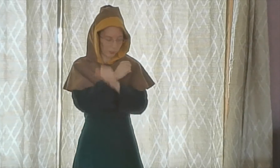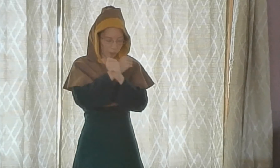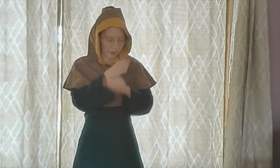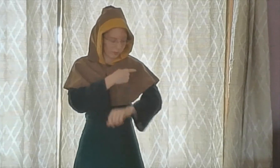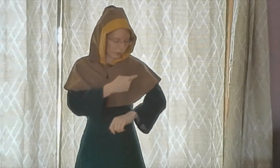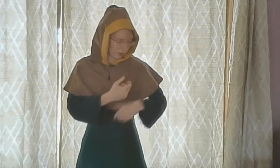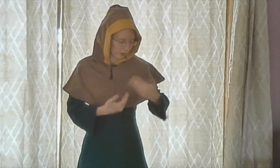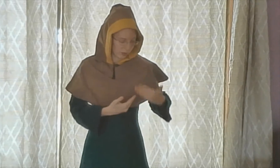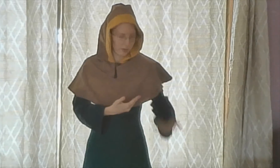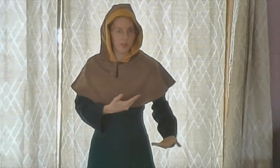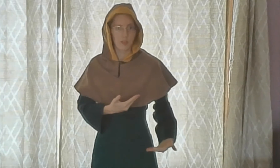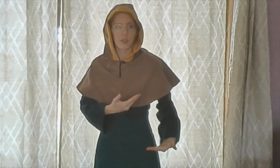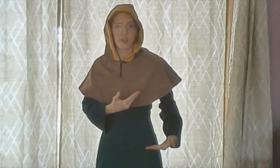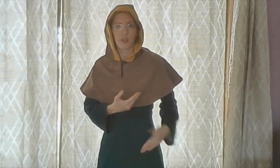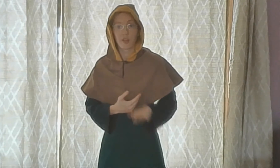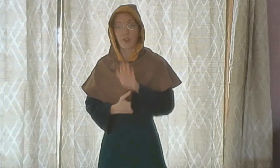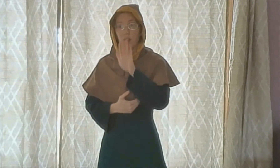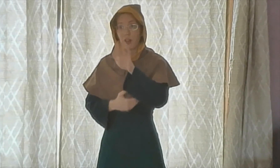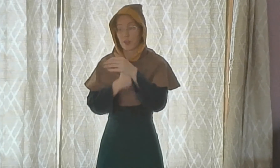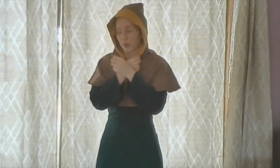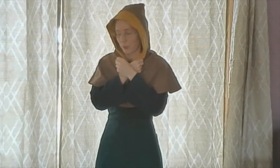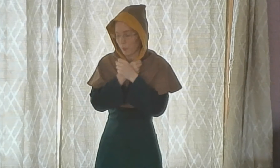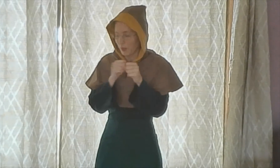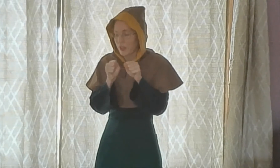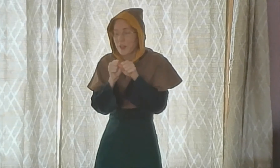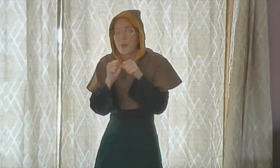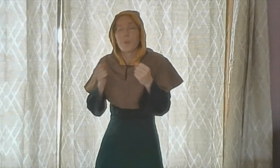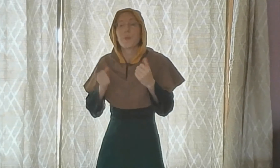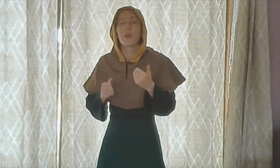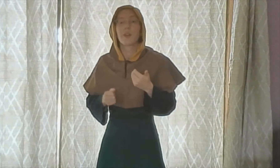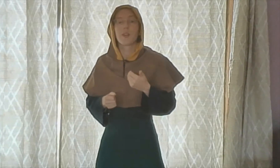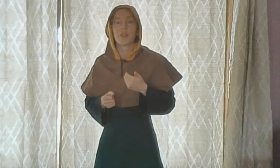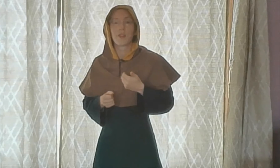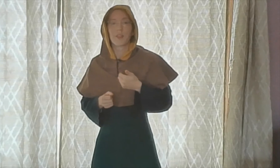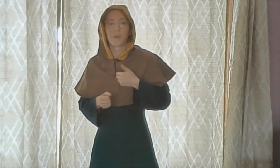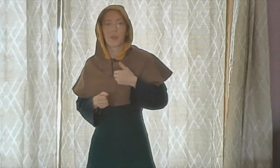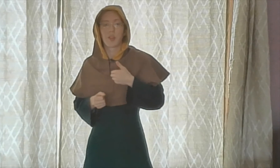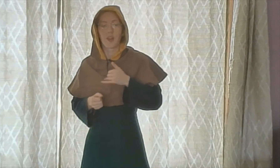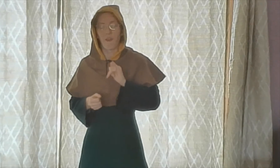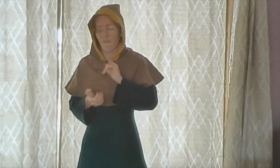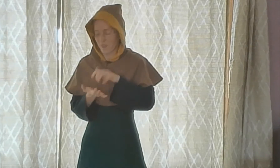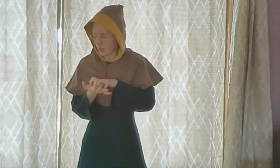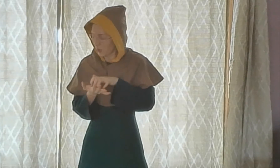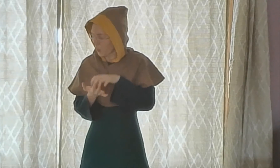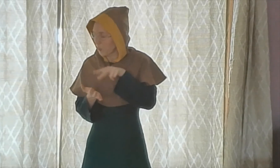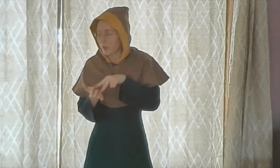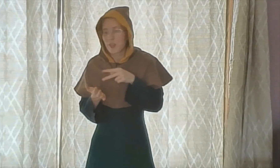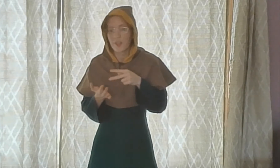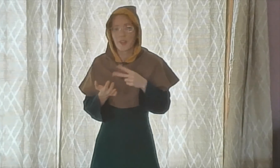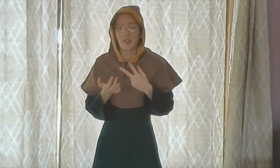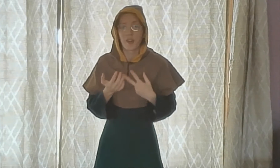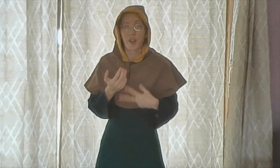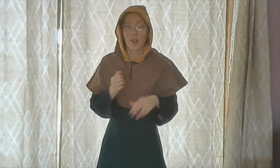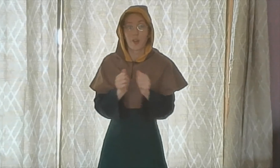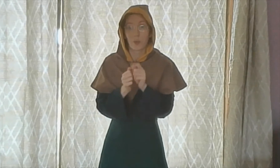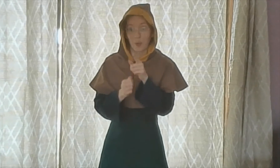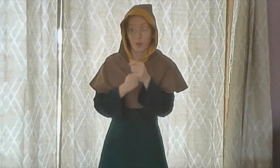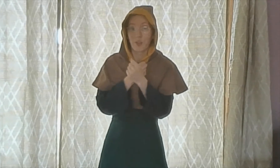wrapped in steel, nothing brings me to my knees like the way you make me